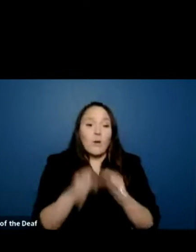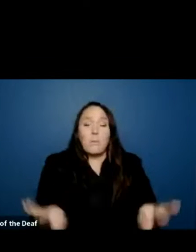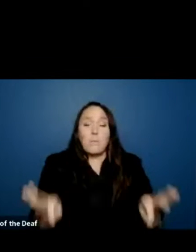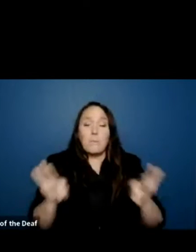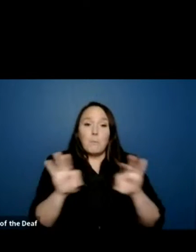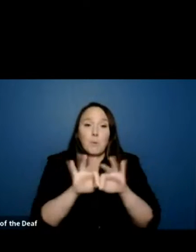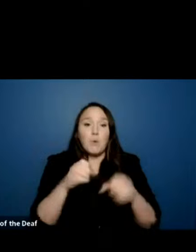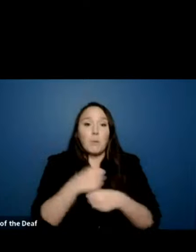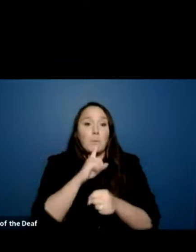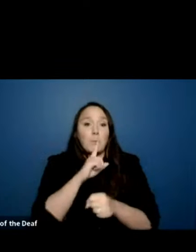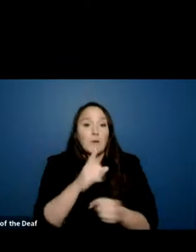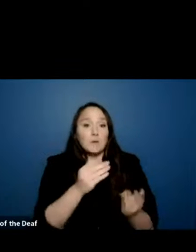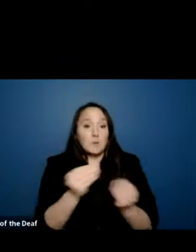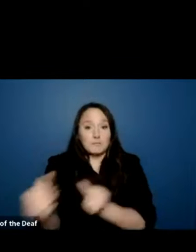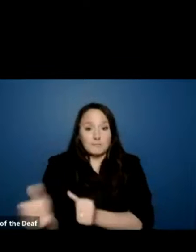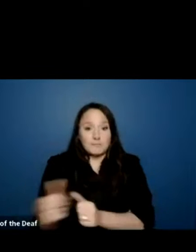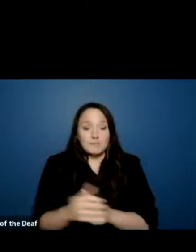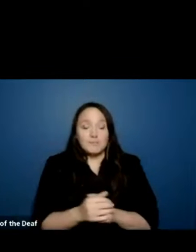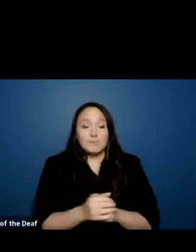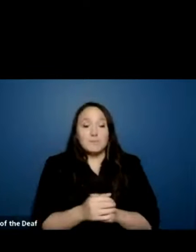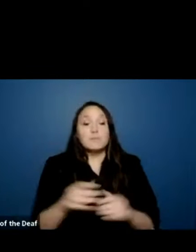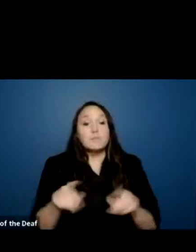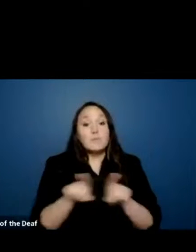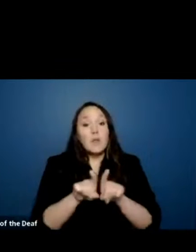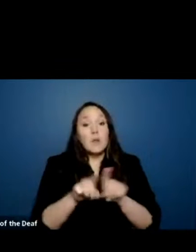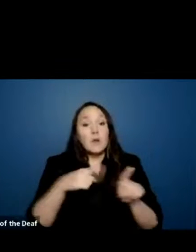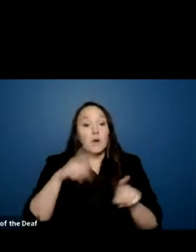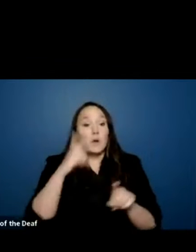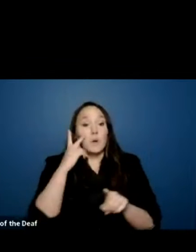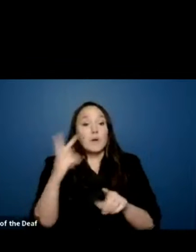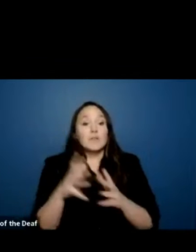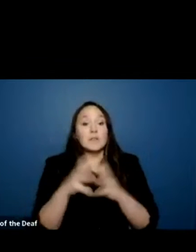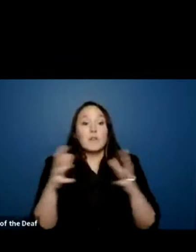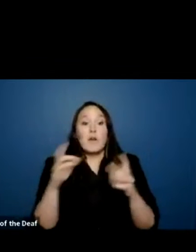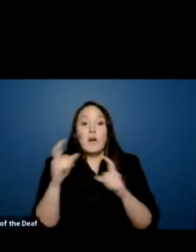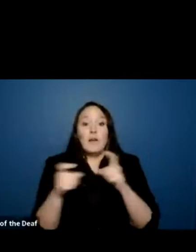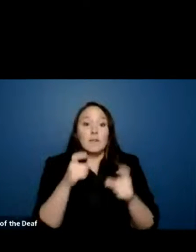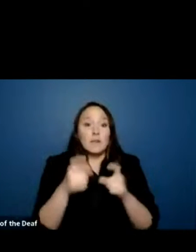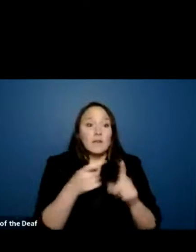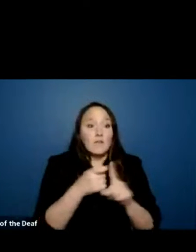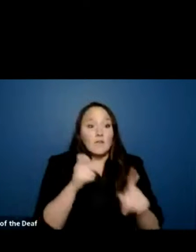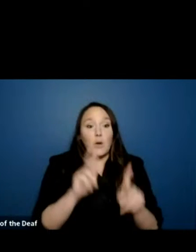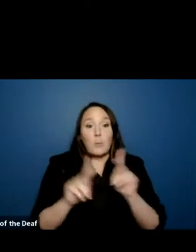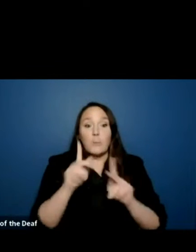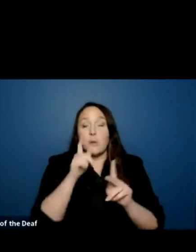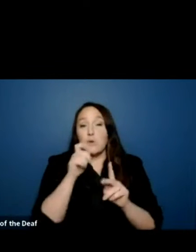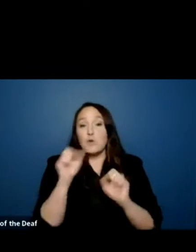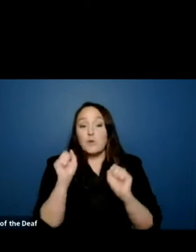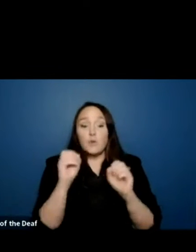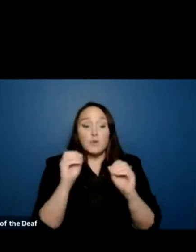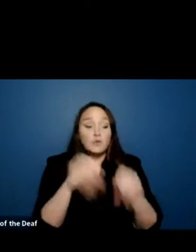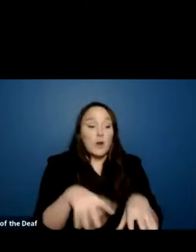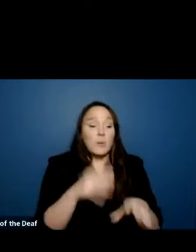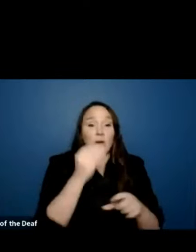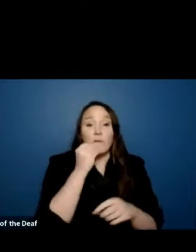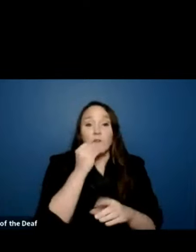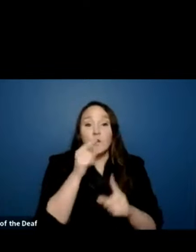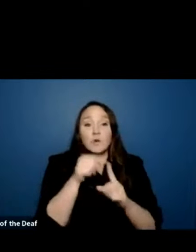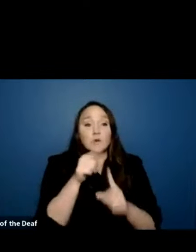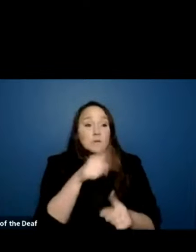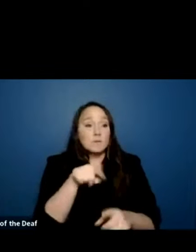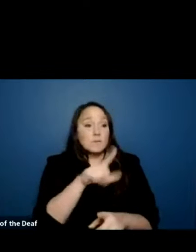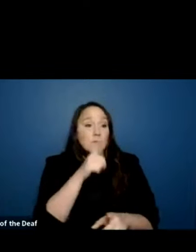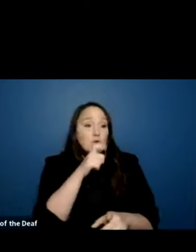smoothly. Additionally, we have seen great generosity from folks who are regularly dropping off food to those who work at